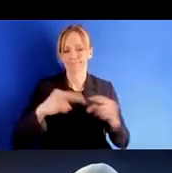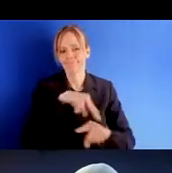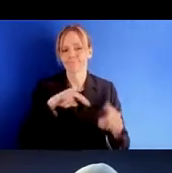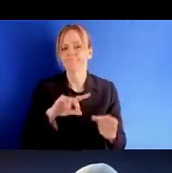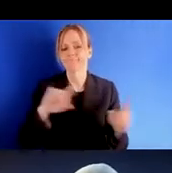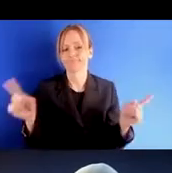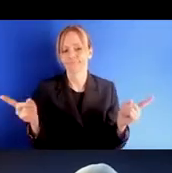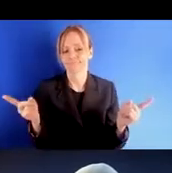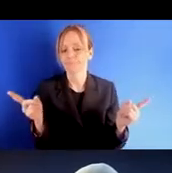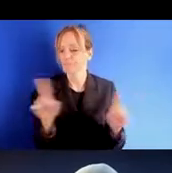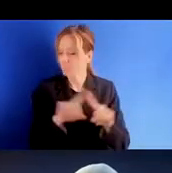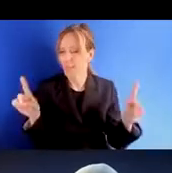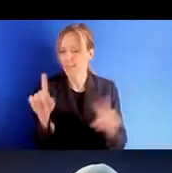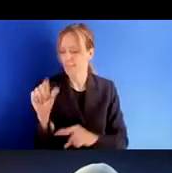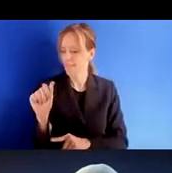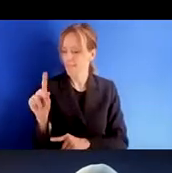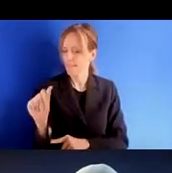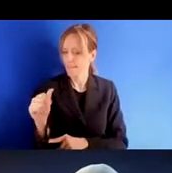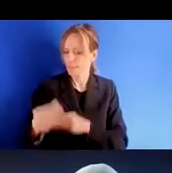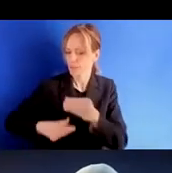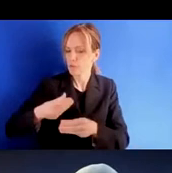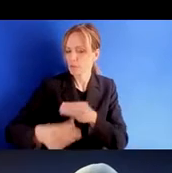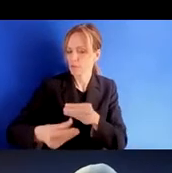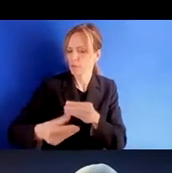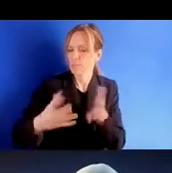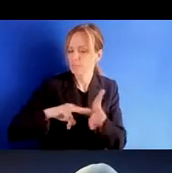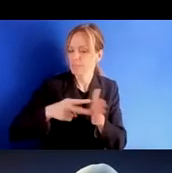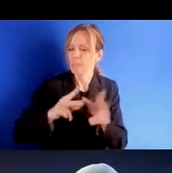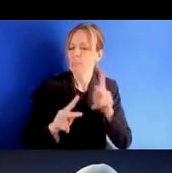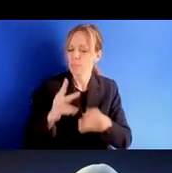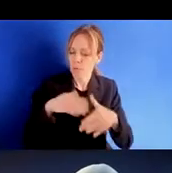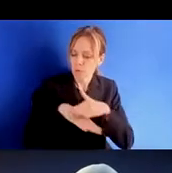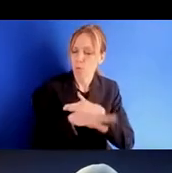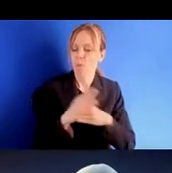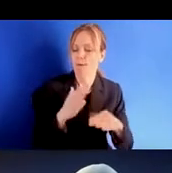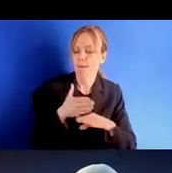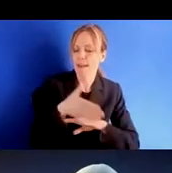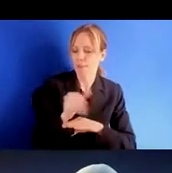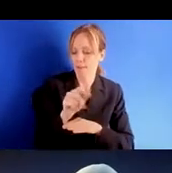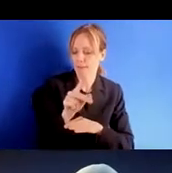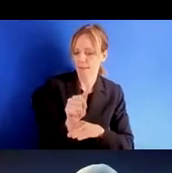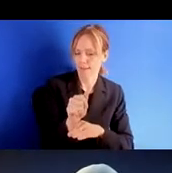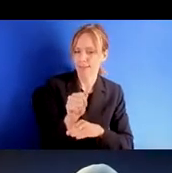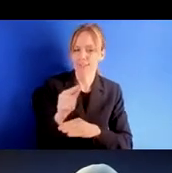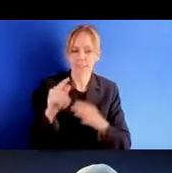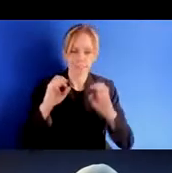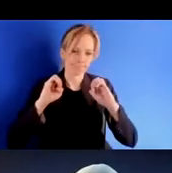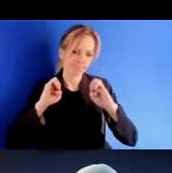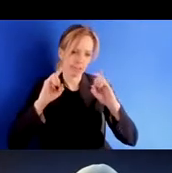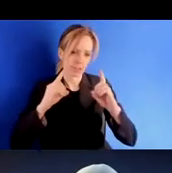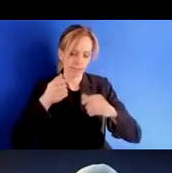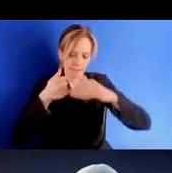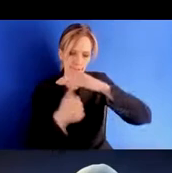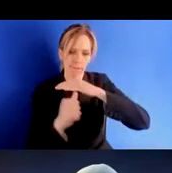ADA generation, those born after the ADA and educated under the IDEA, have helped to illuminate